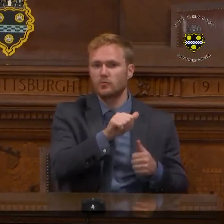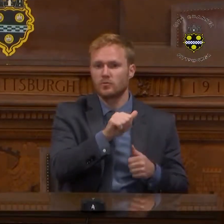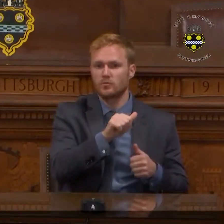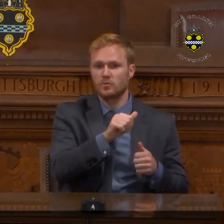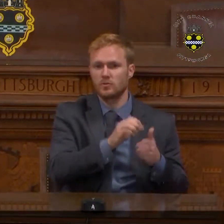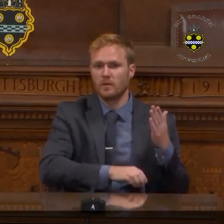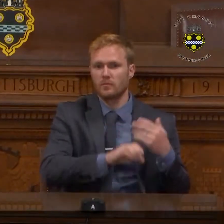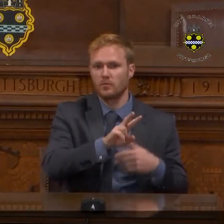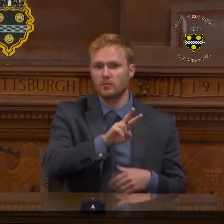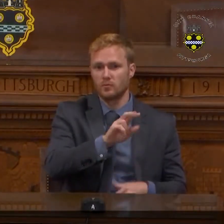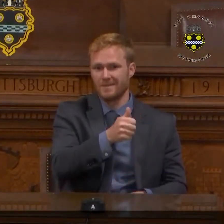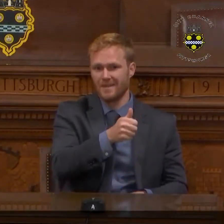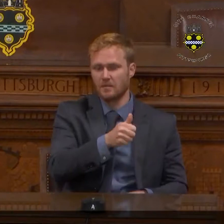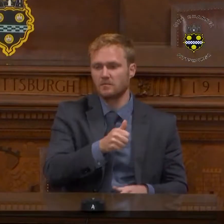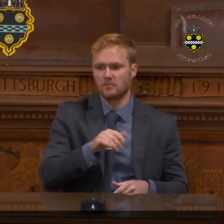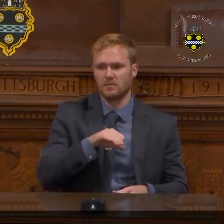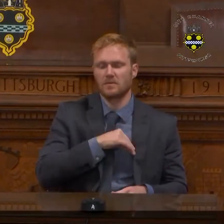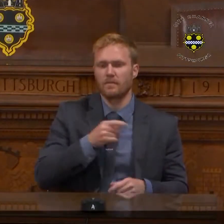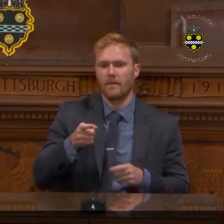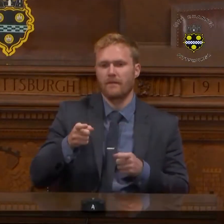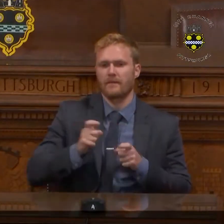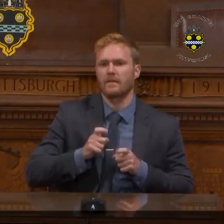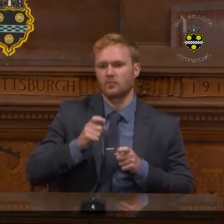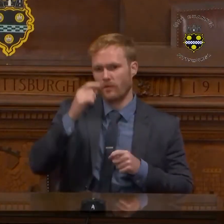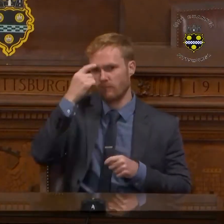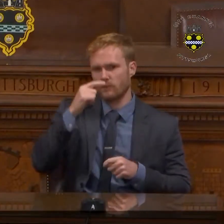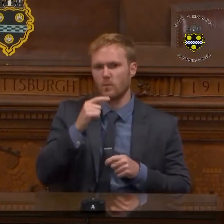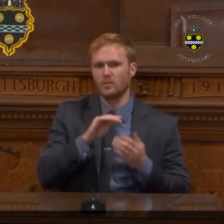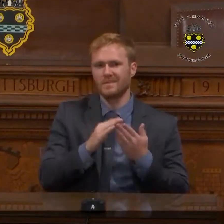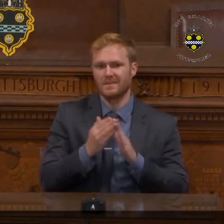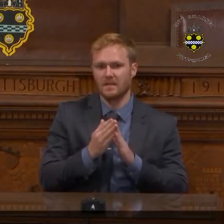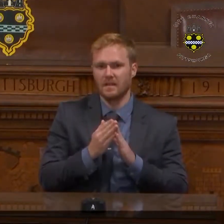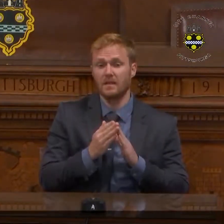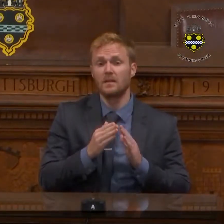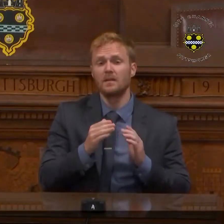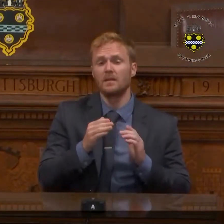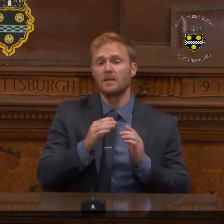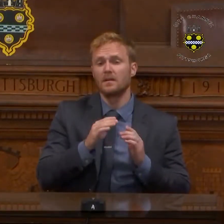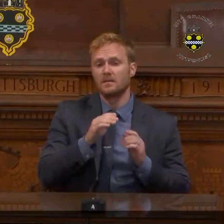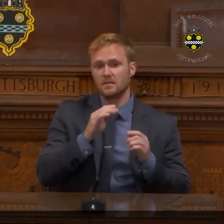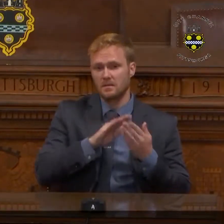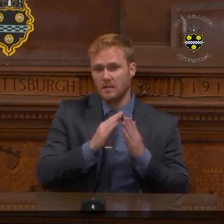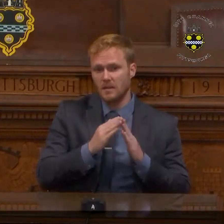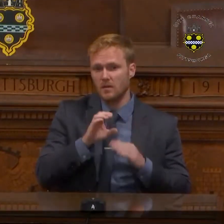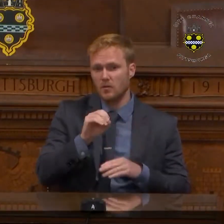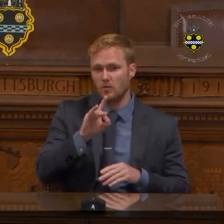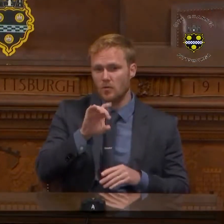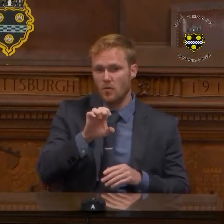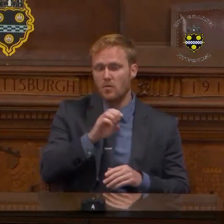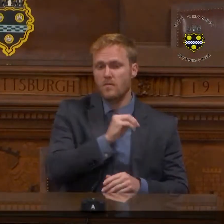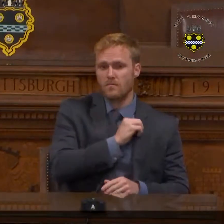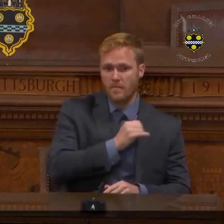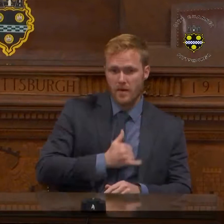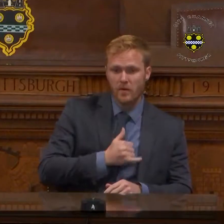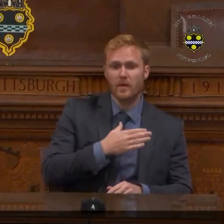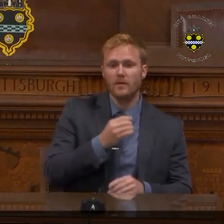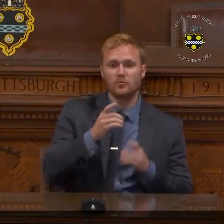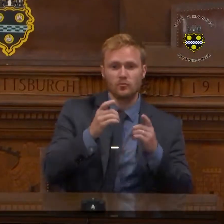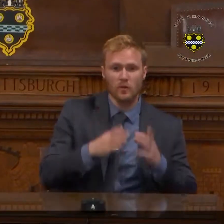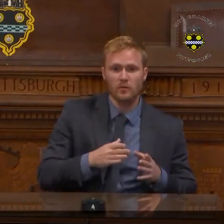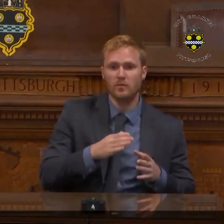acceptance of gifts to the city of the City Code, the mayor and the director of the Department of Public